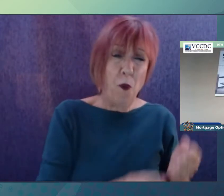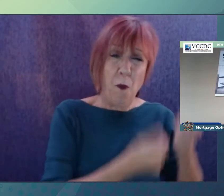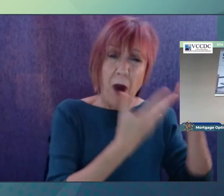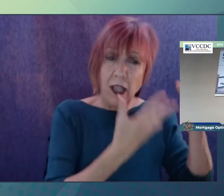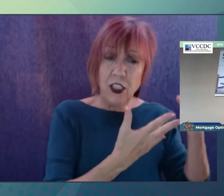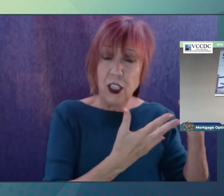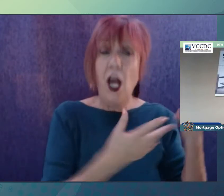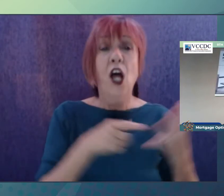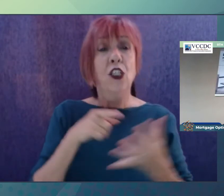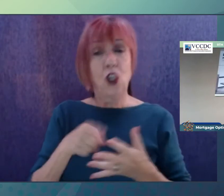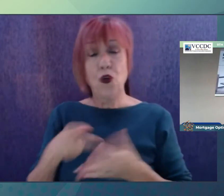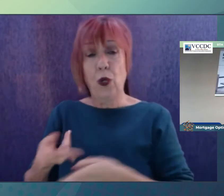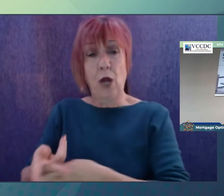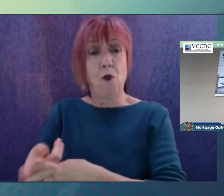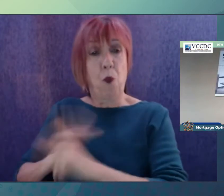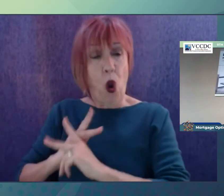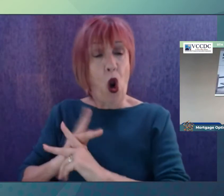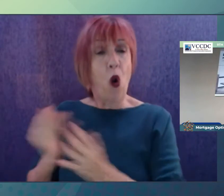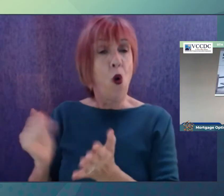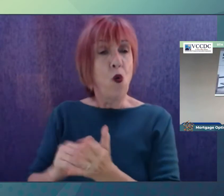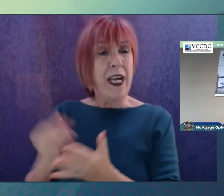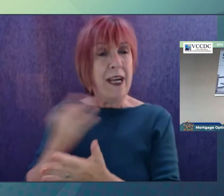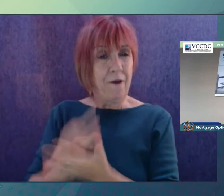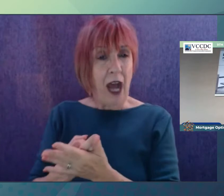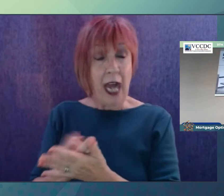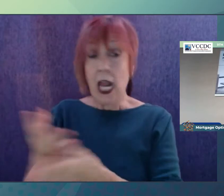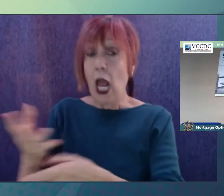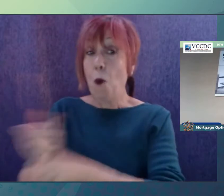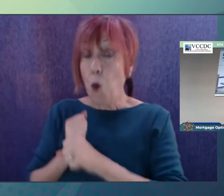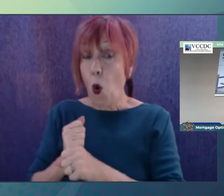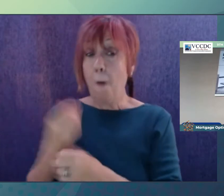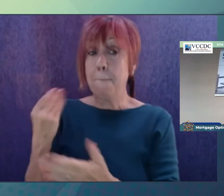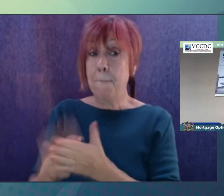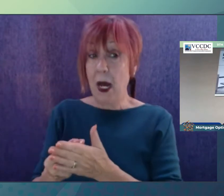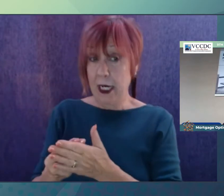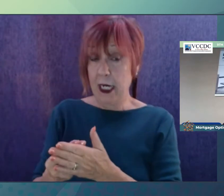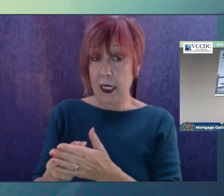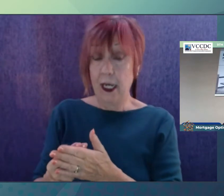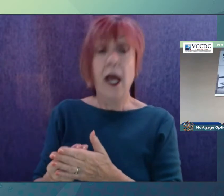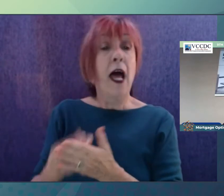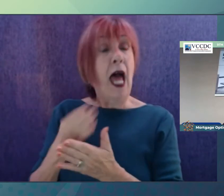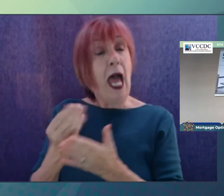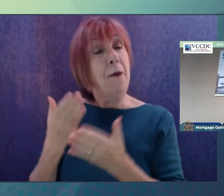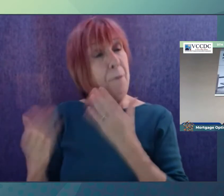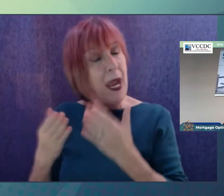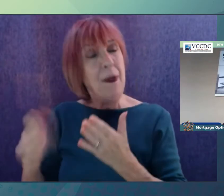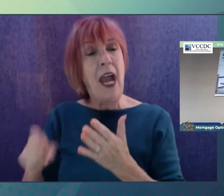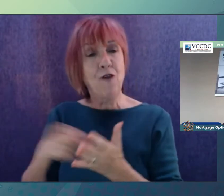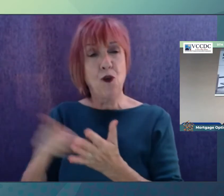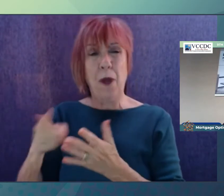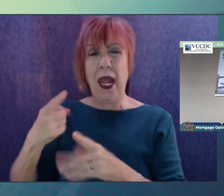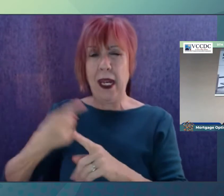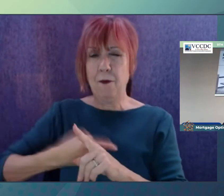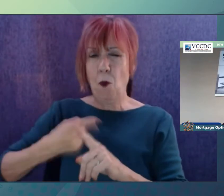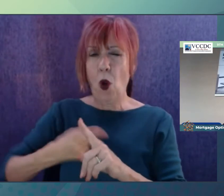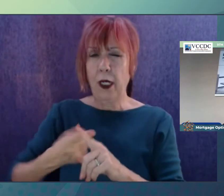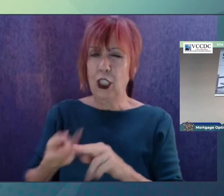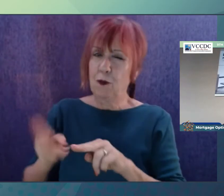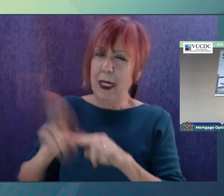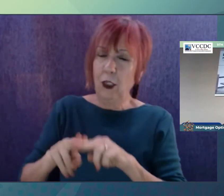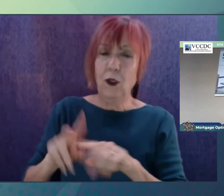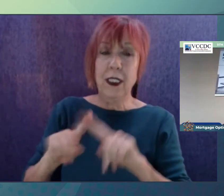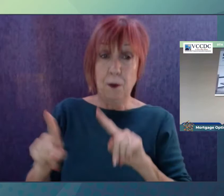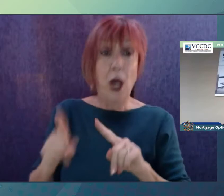your money in long term, possibly even if you take a slightly higher mortgage rate. And lastly, refinance can give you the option